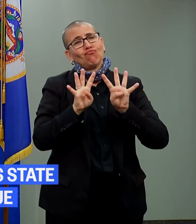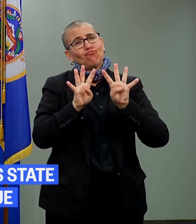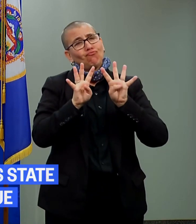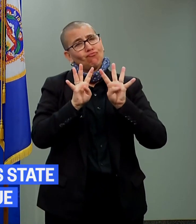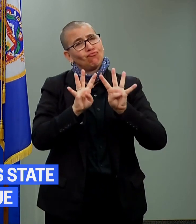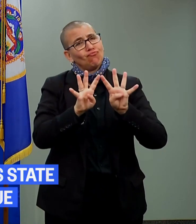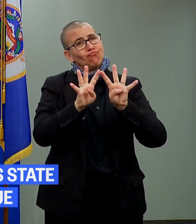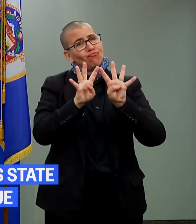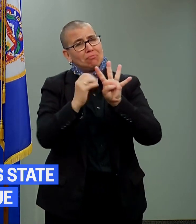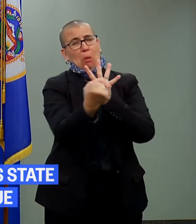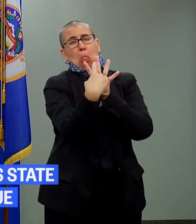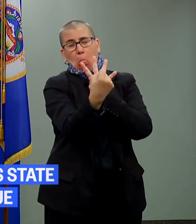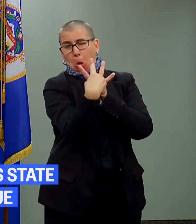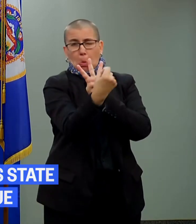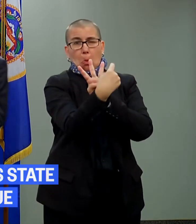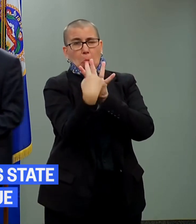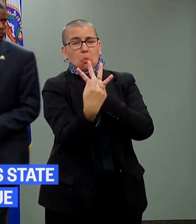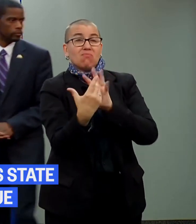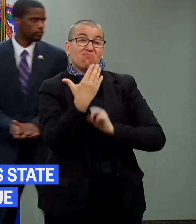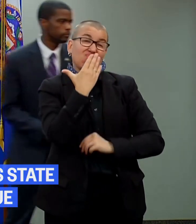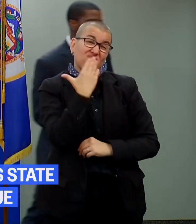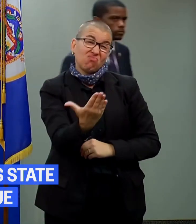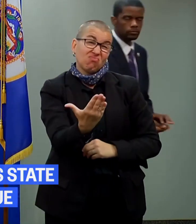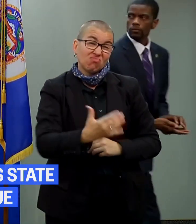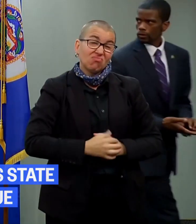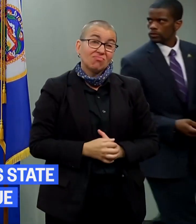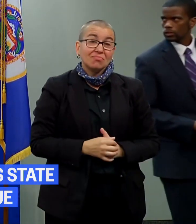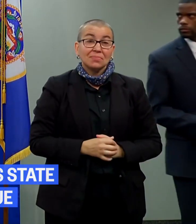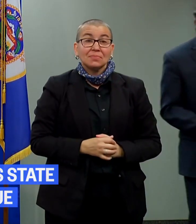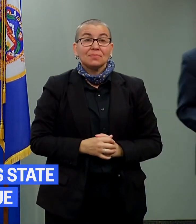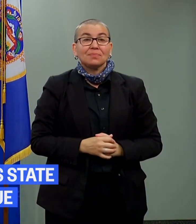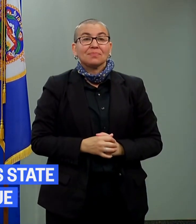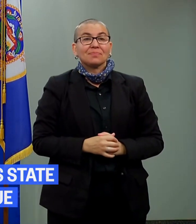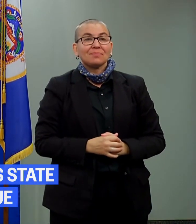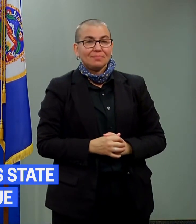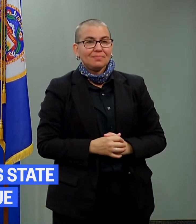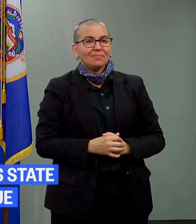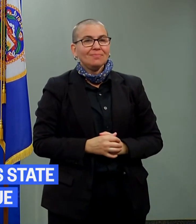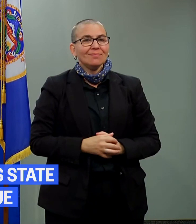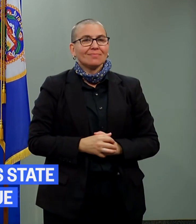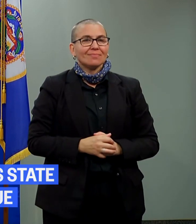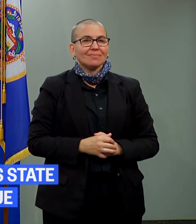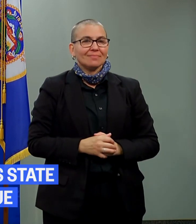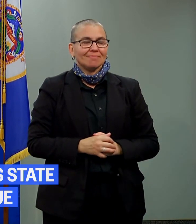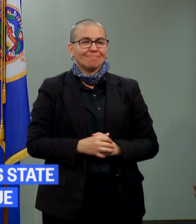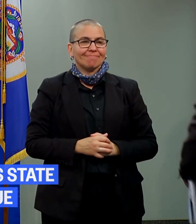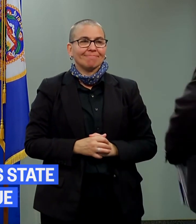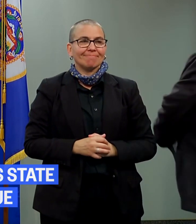together. Thank you. Commissioner Harrington. Thank you, Mayor. Thank you.